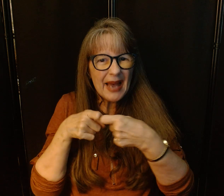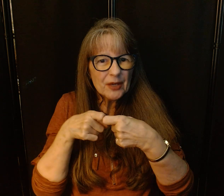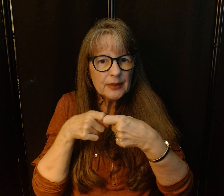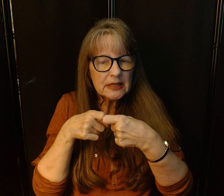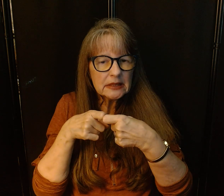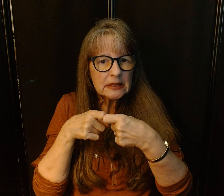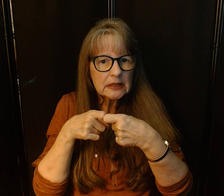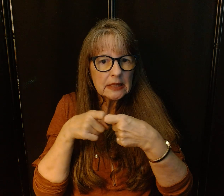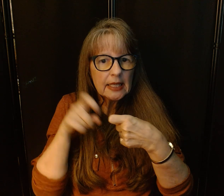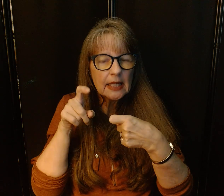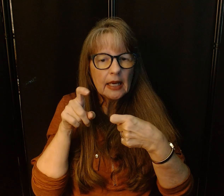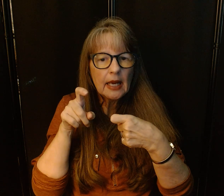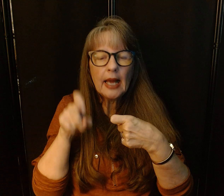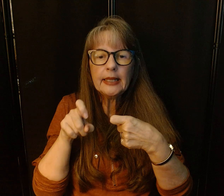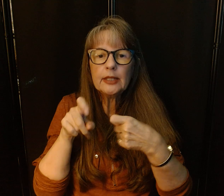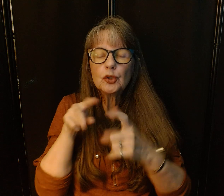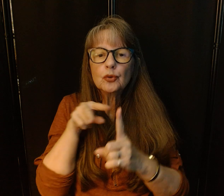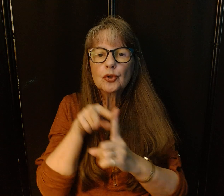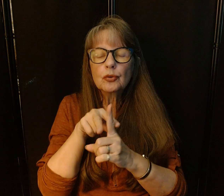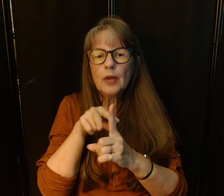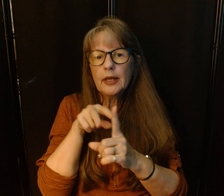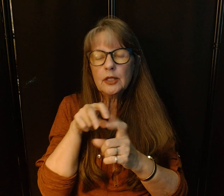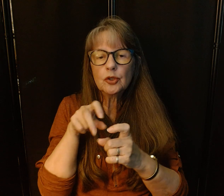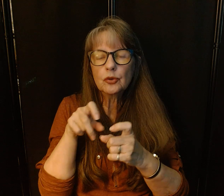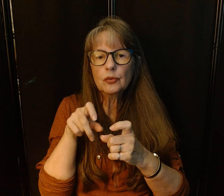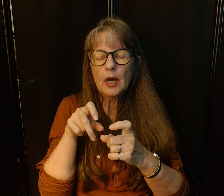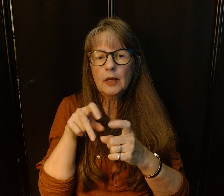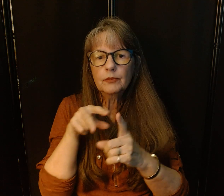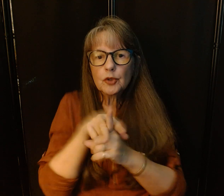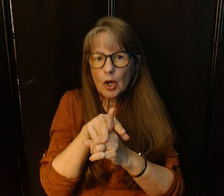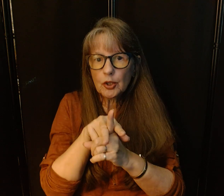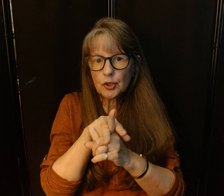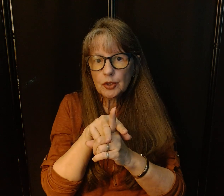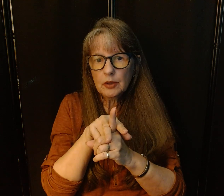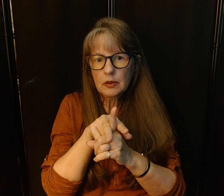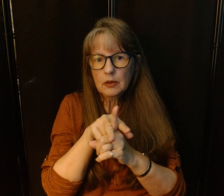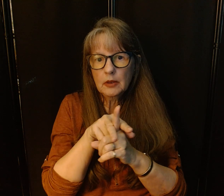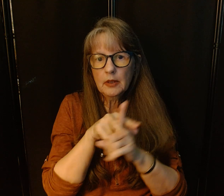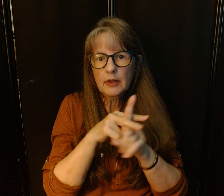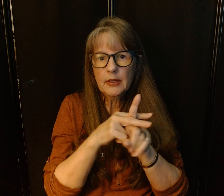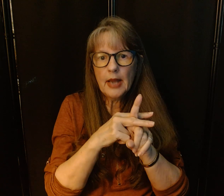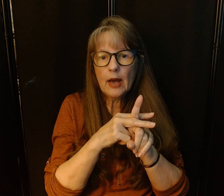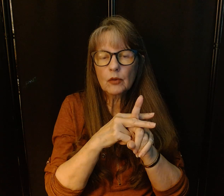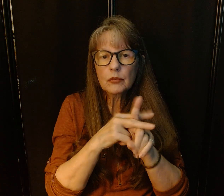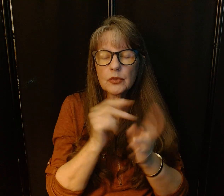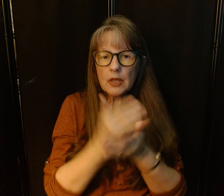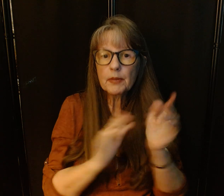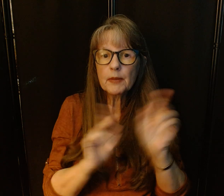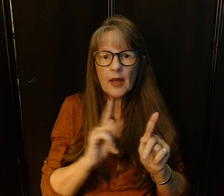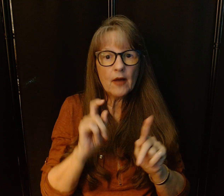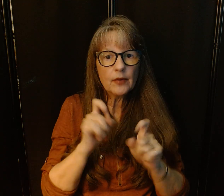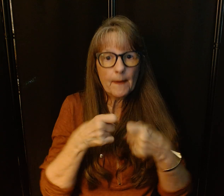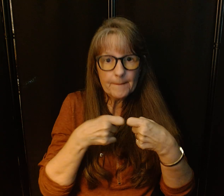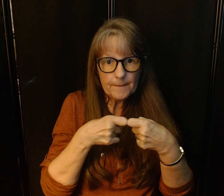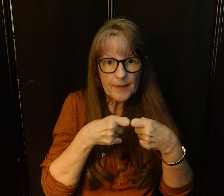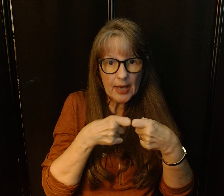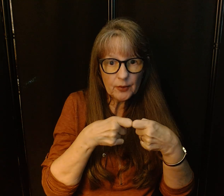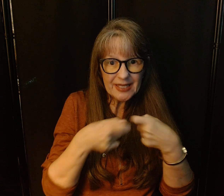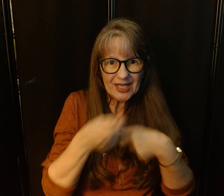batteries, I need to charge. Now, some people have batteries that change